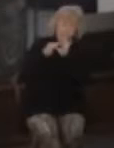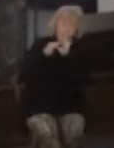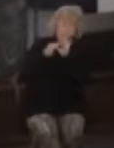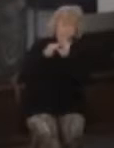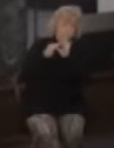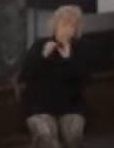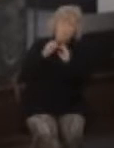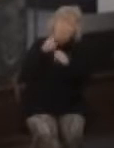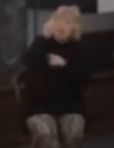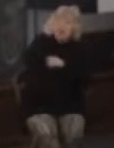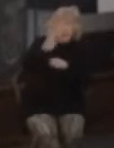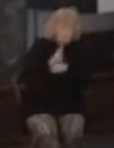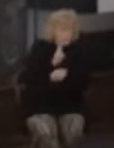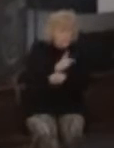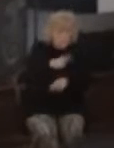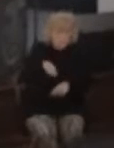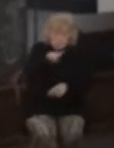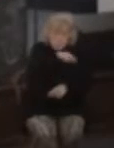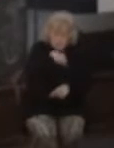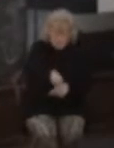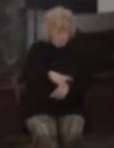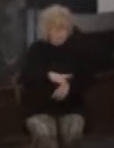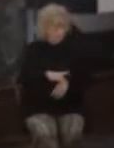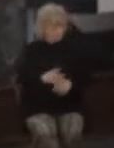will use you in this life.